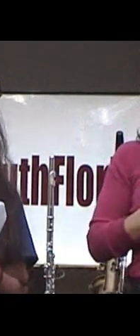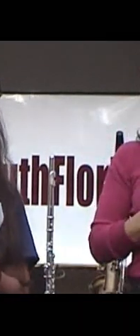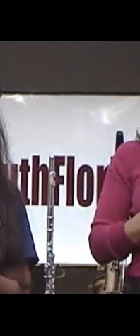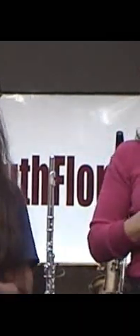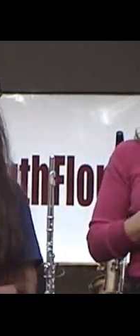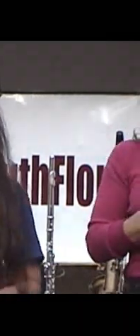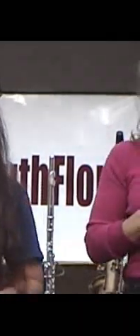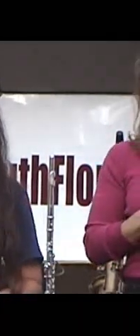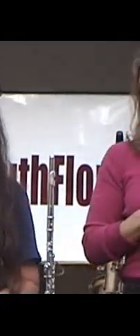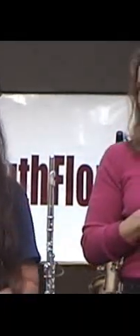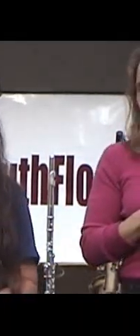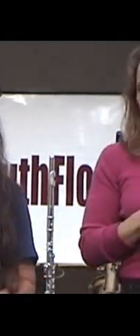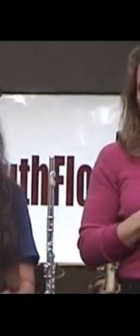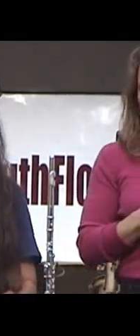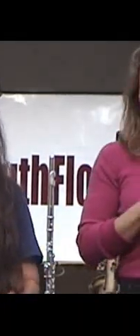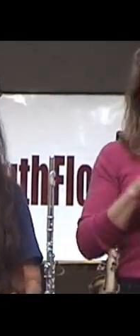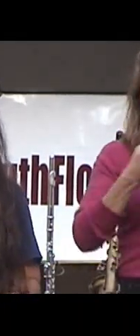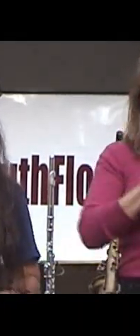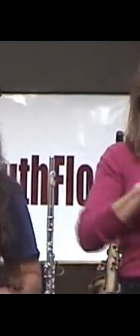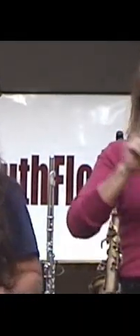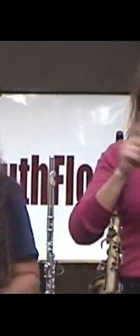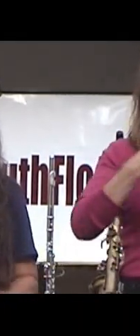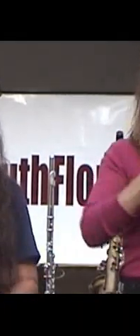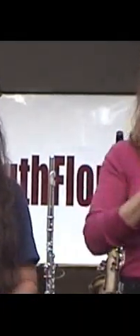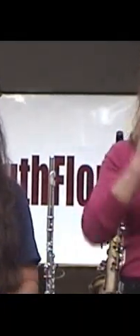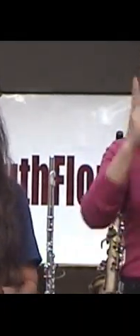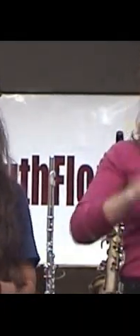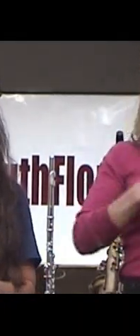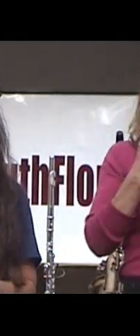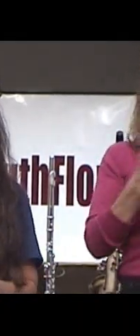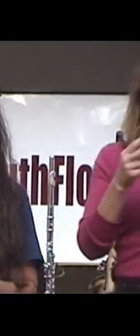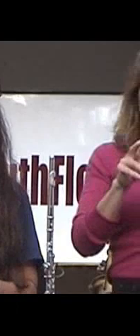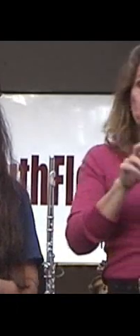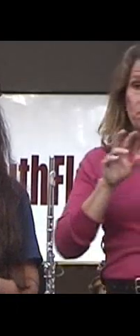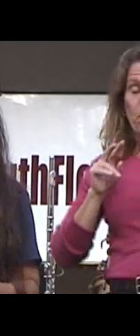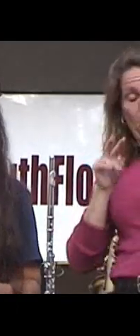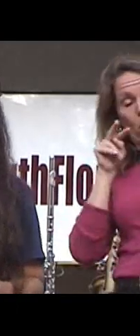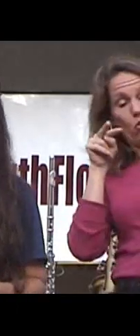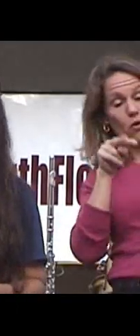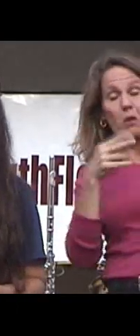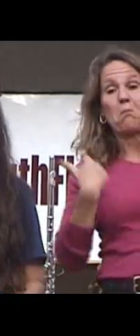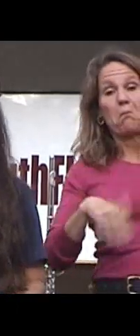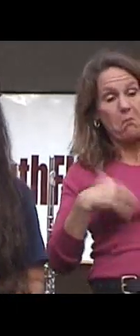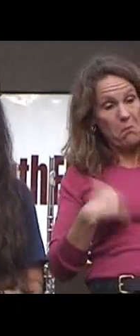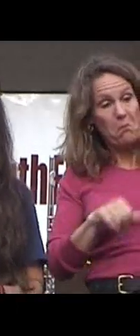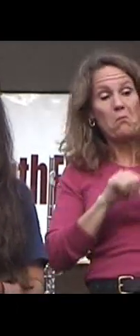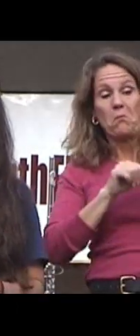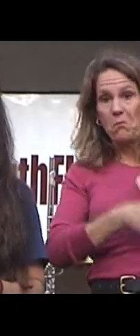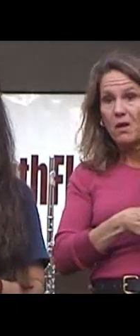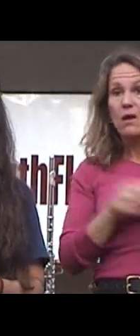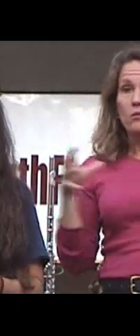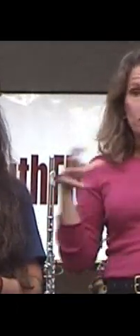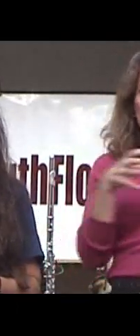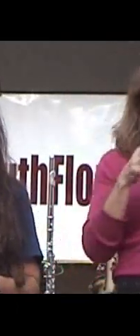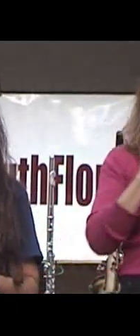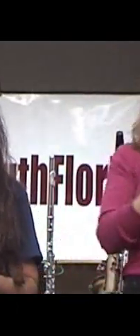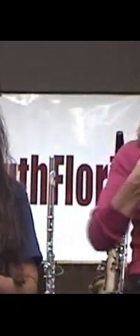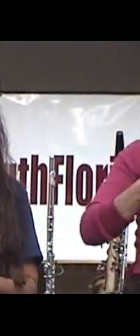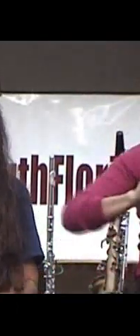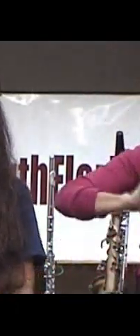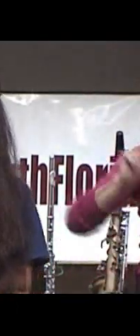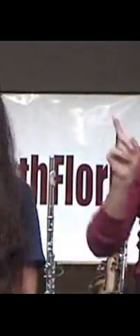4:12. Make a difference. Make the world step back and look at you. We already know that if we come together, we can make a